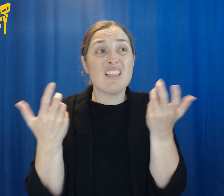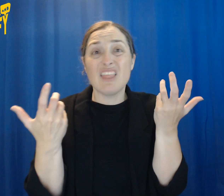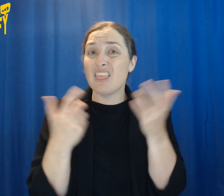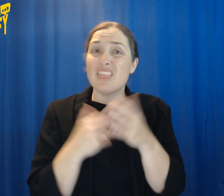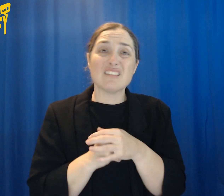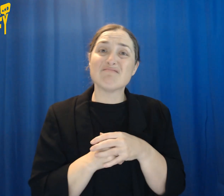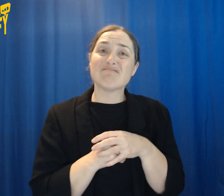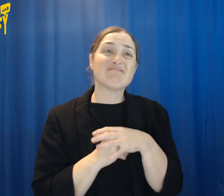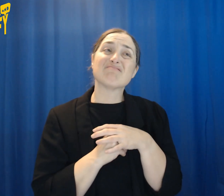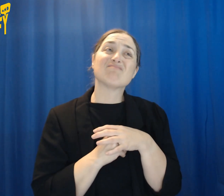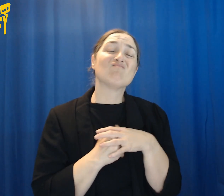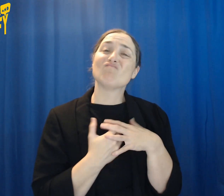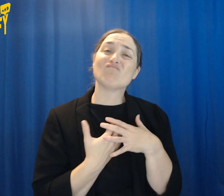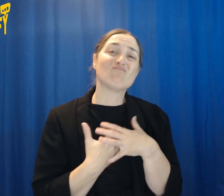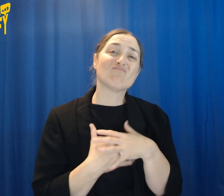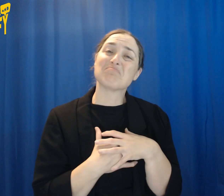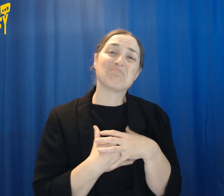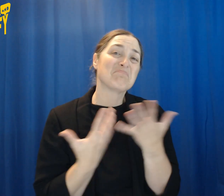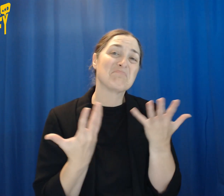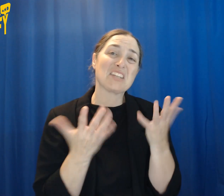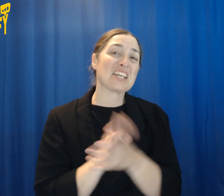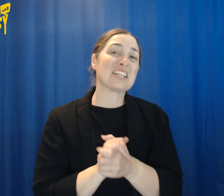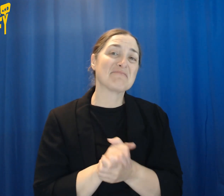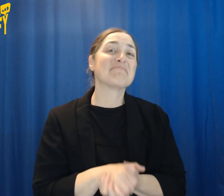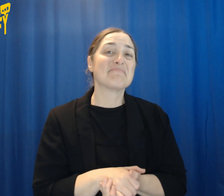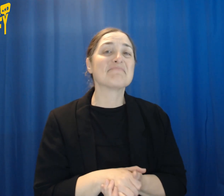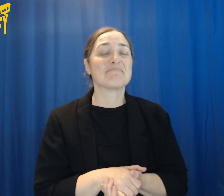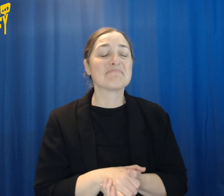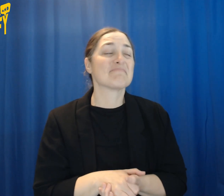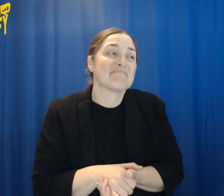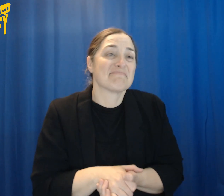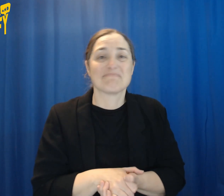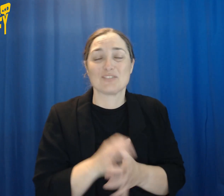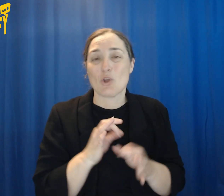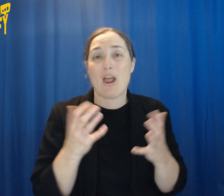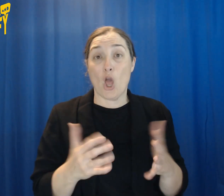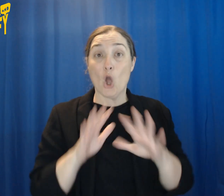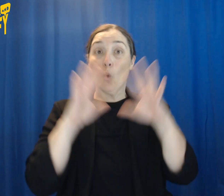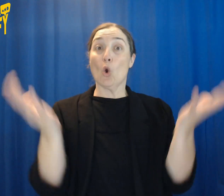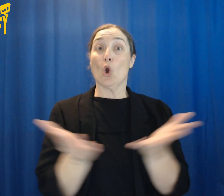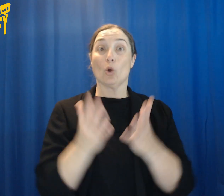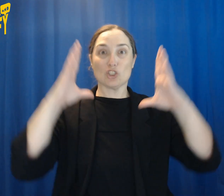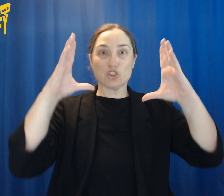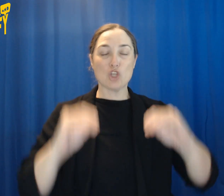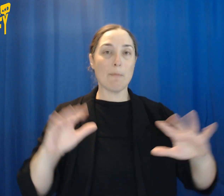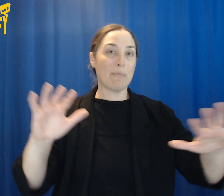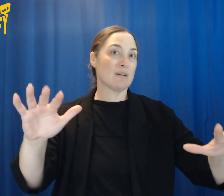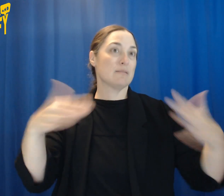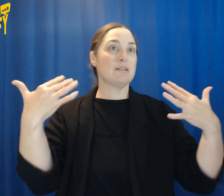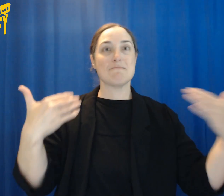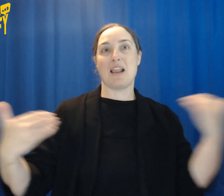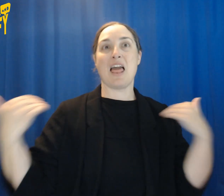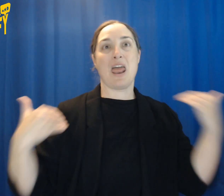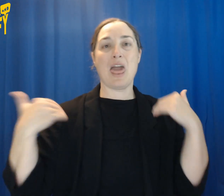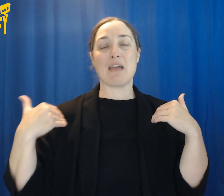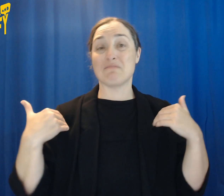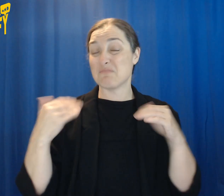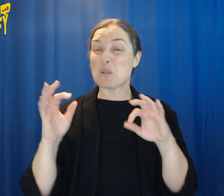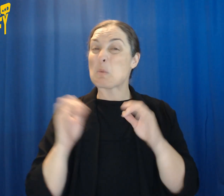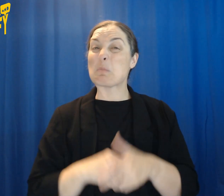came out. Yeah, not a lot. The world has not stopped. There were no fireworks. So the work